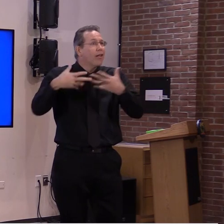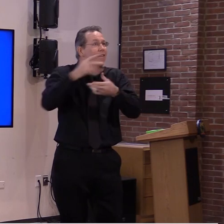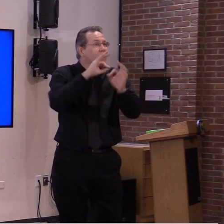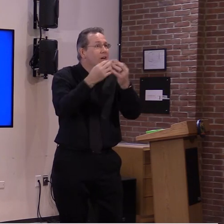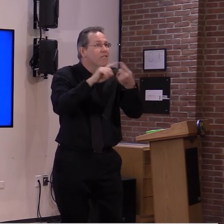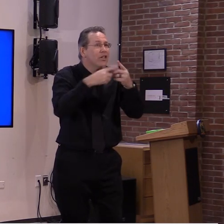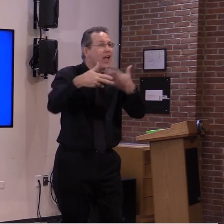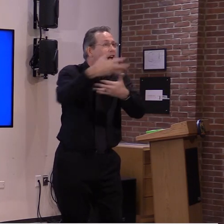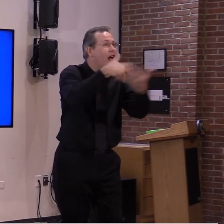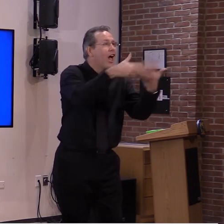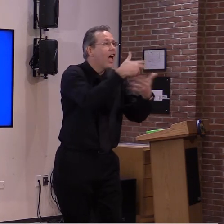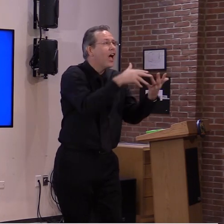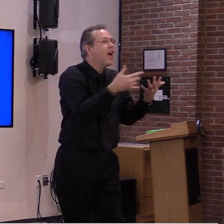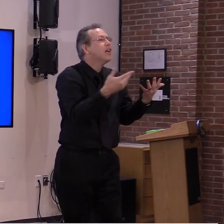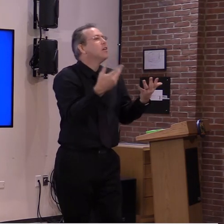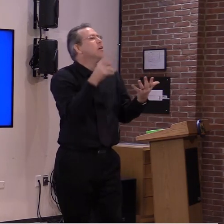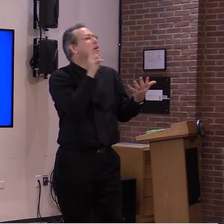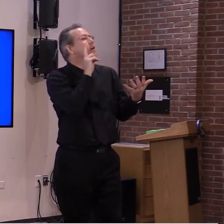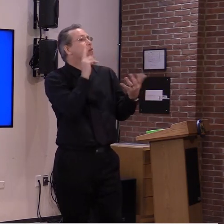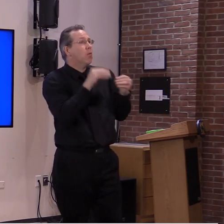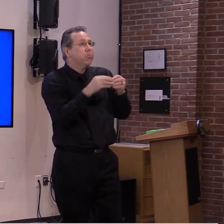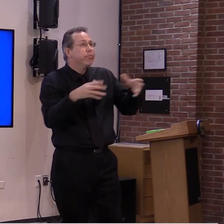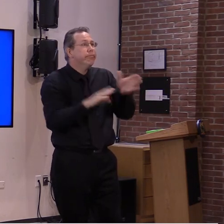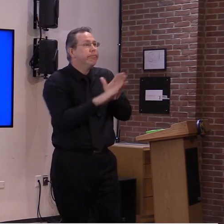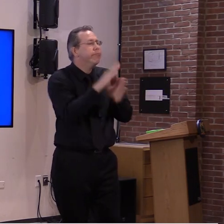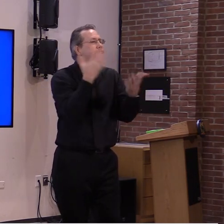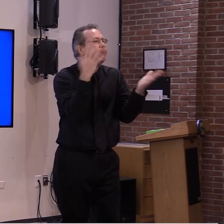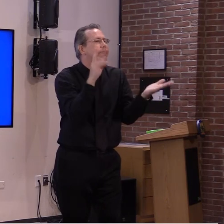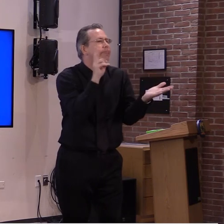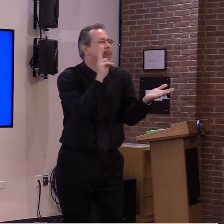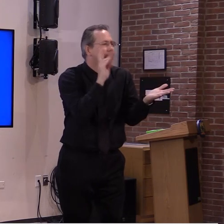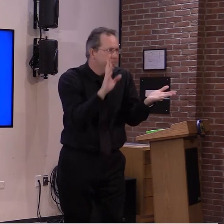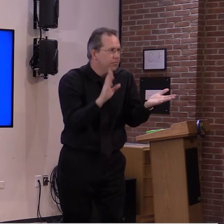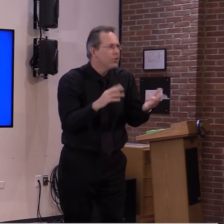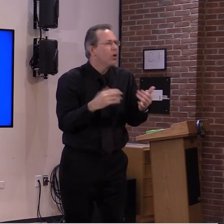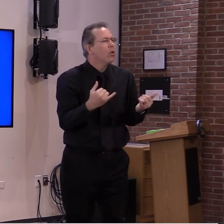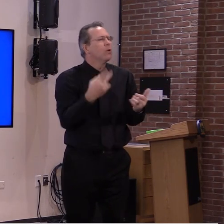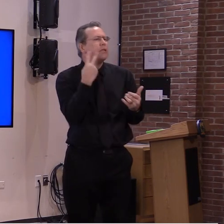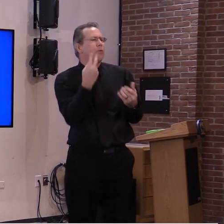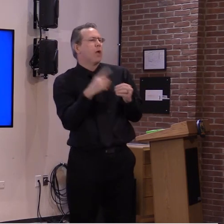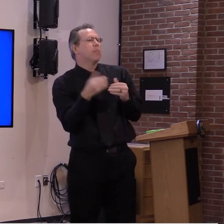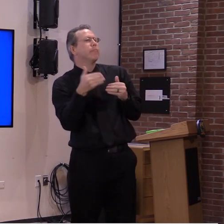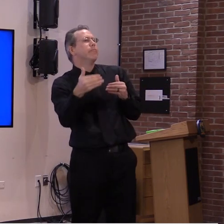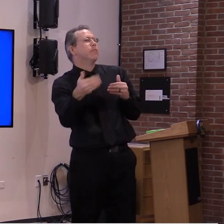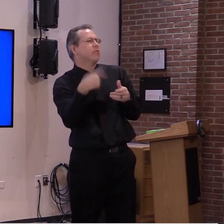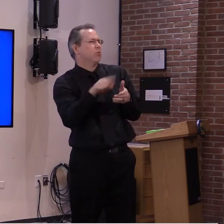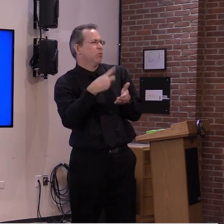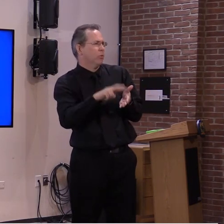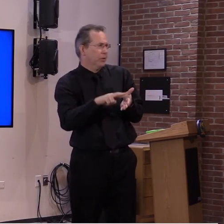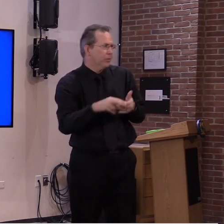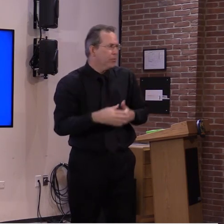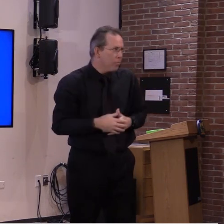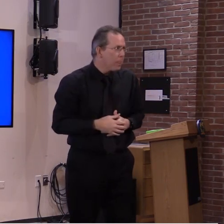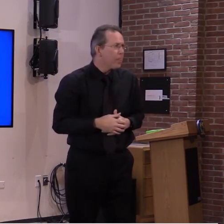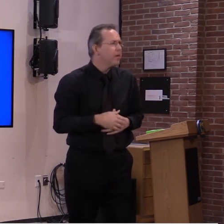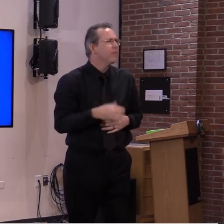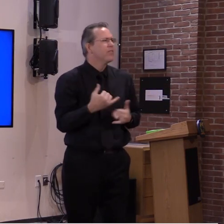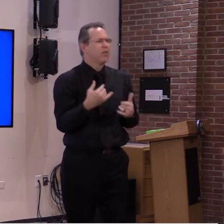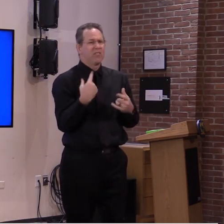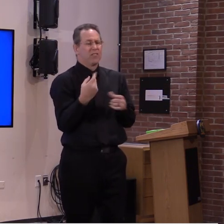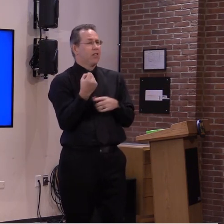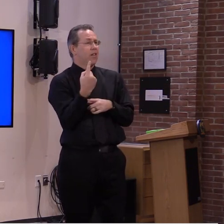period. We're now 11 days from the Christmas holiday, but we need a little bit more time to understand the potential impact of that